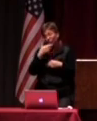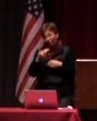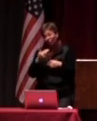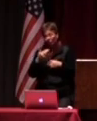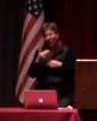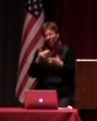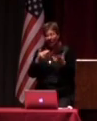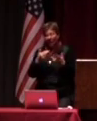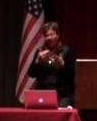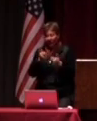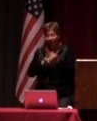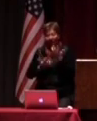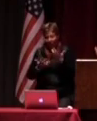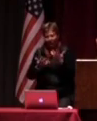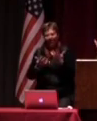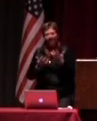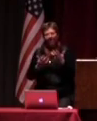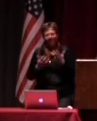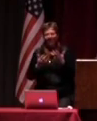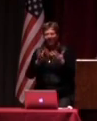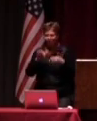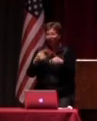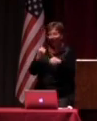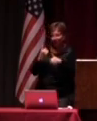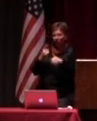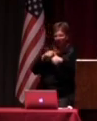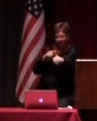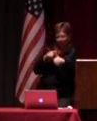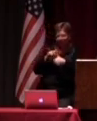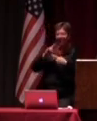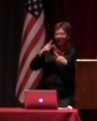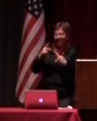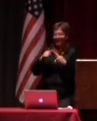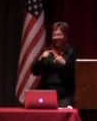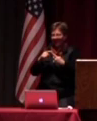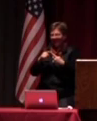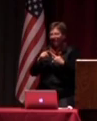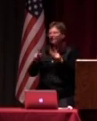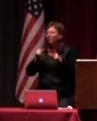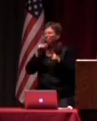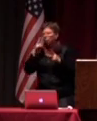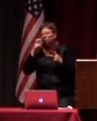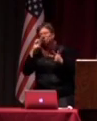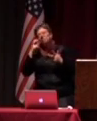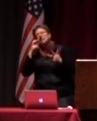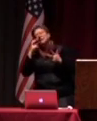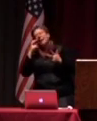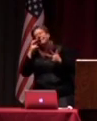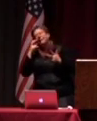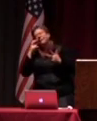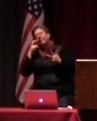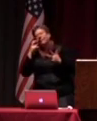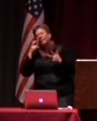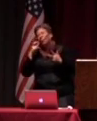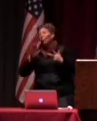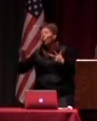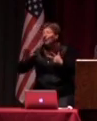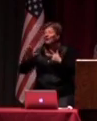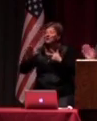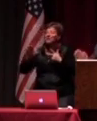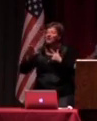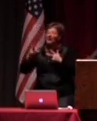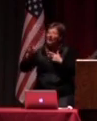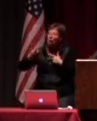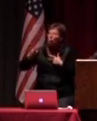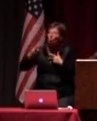do? So that's one school. Secondly, there are the skeptical historians, who largely dismiss the legend. This